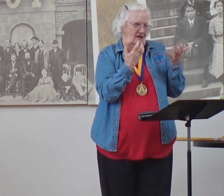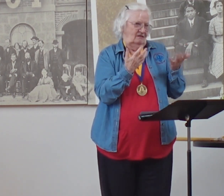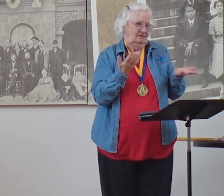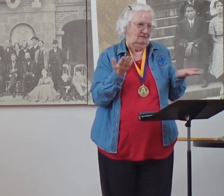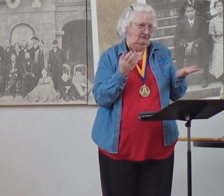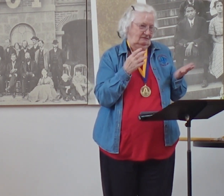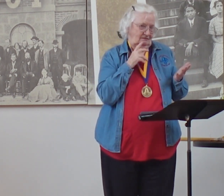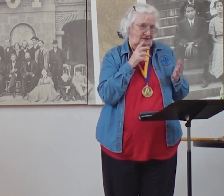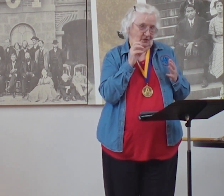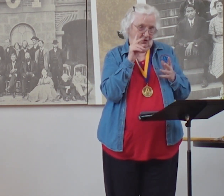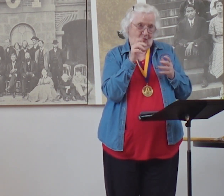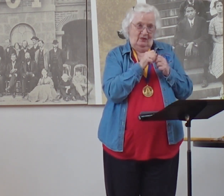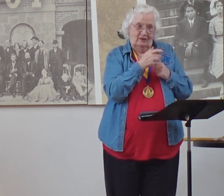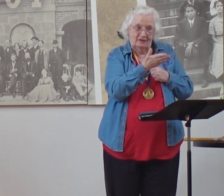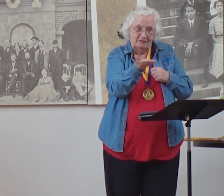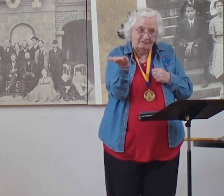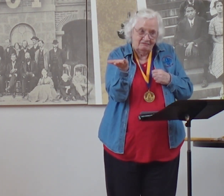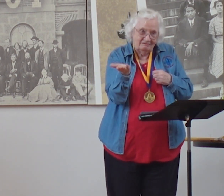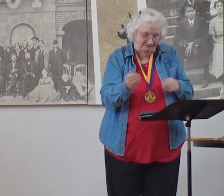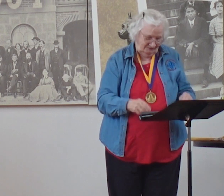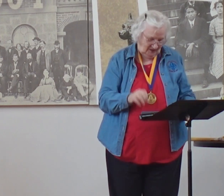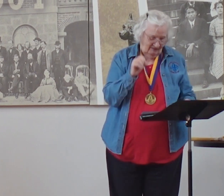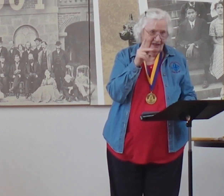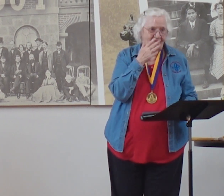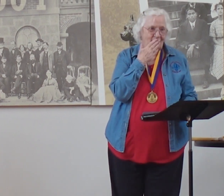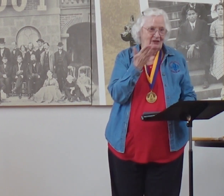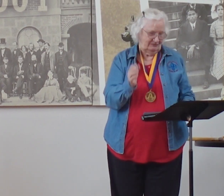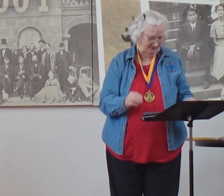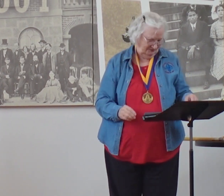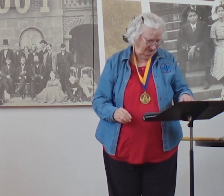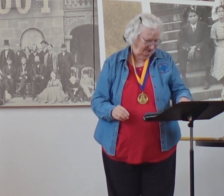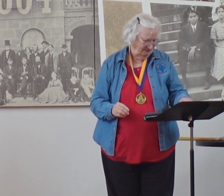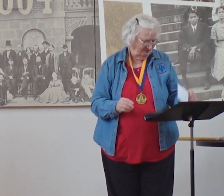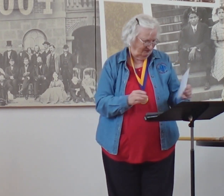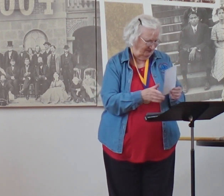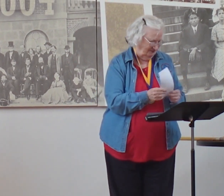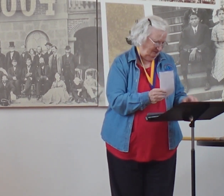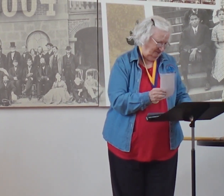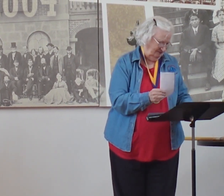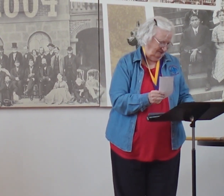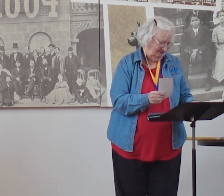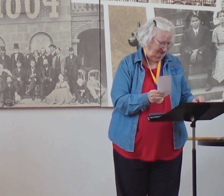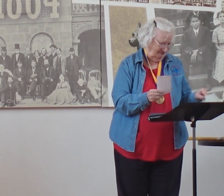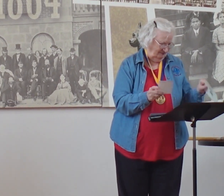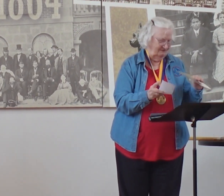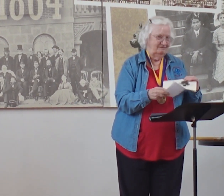to contribute to this fund and this money to what we wanted to as a class. So thank you very much.